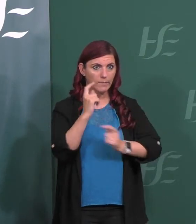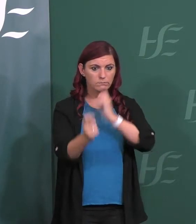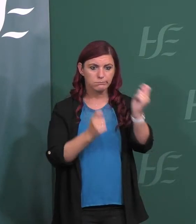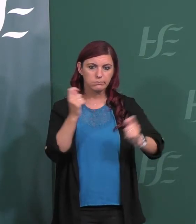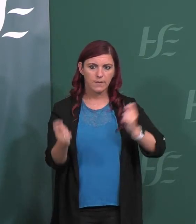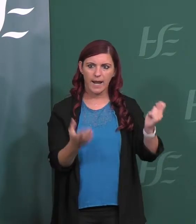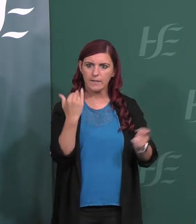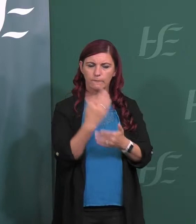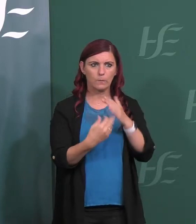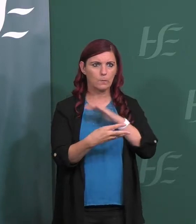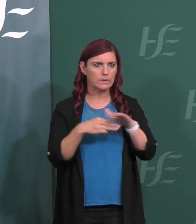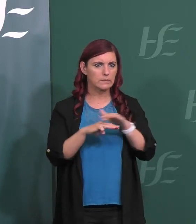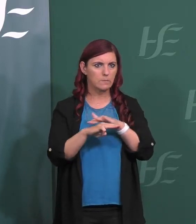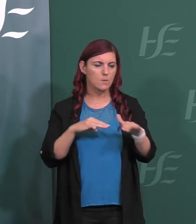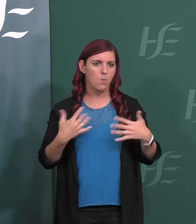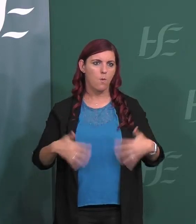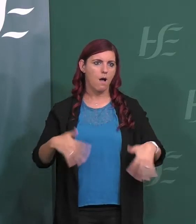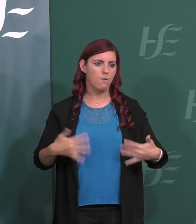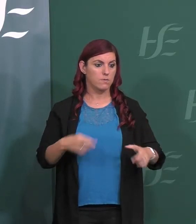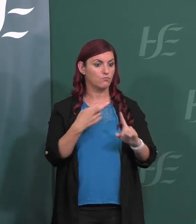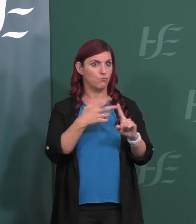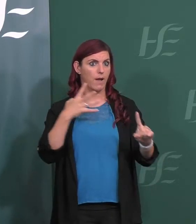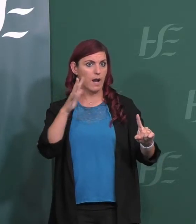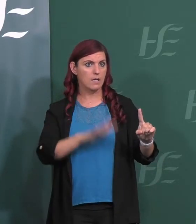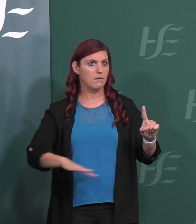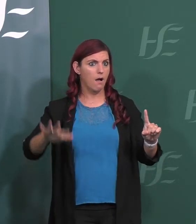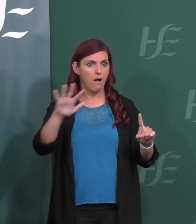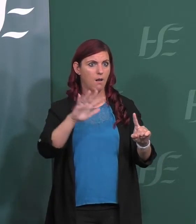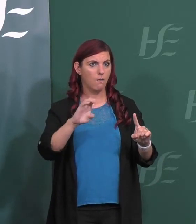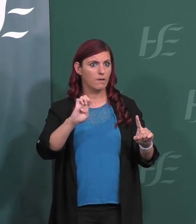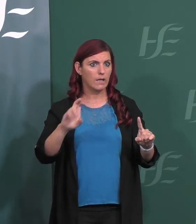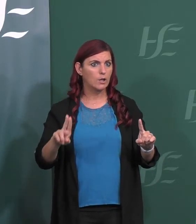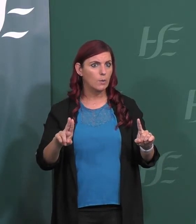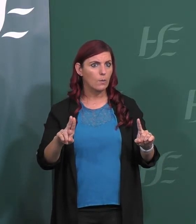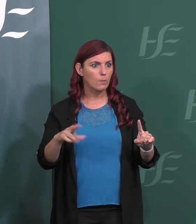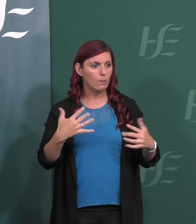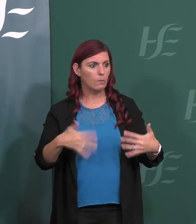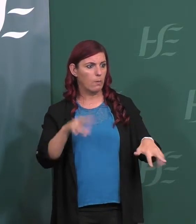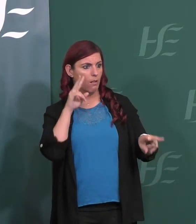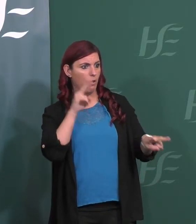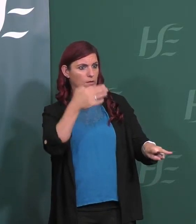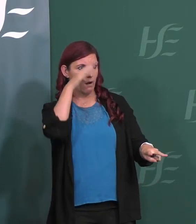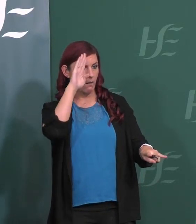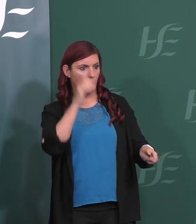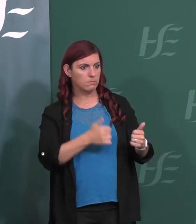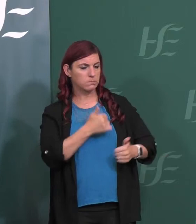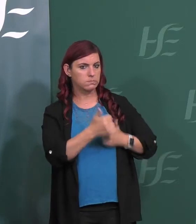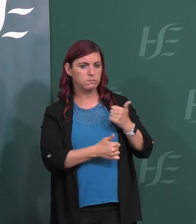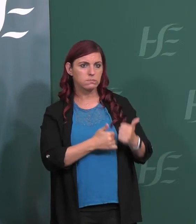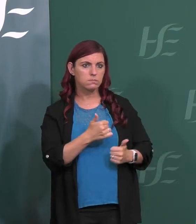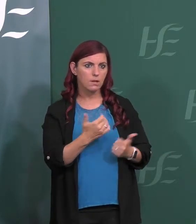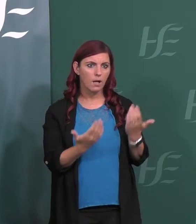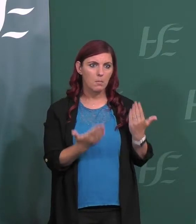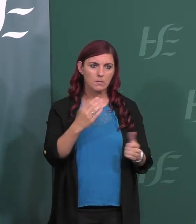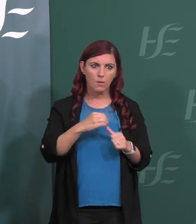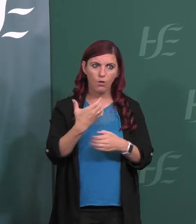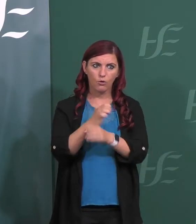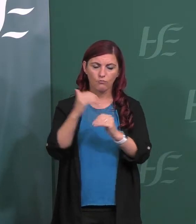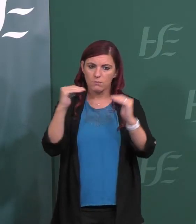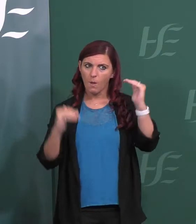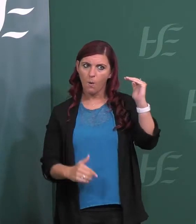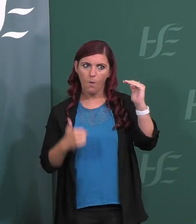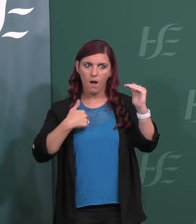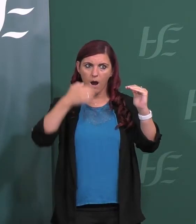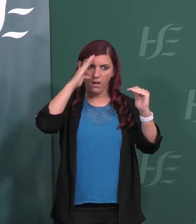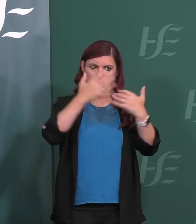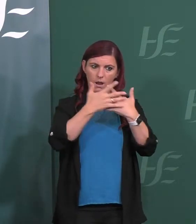has been widely recognised and indeed lauded across many EU countries, indeed across the world by comparison with many others.